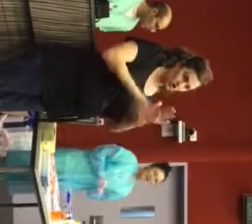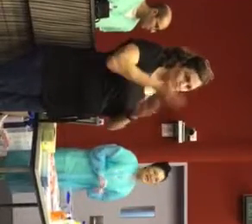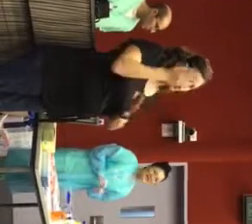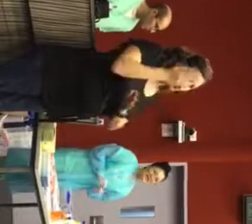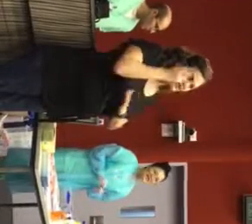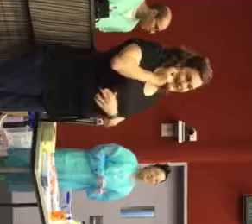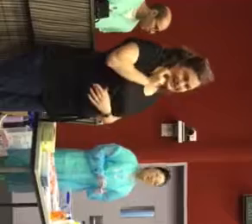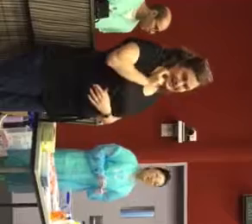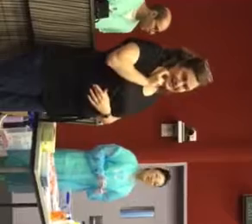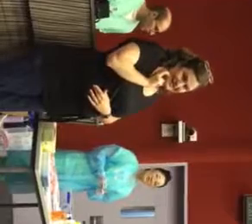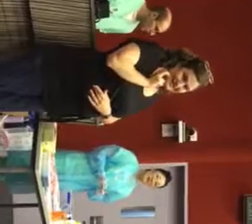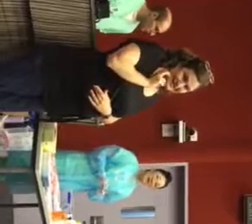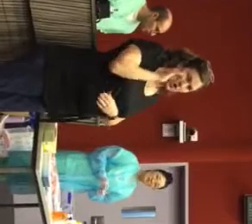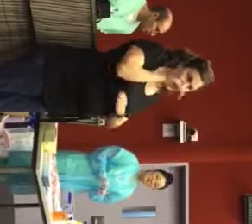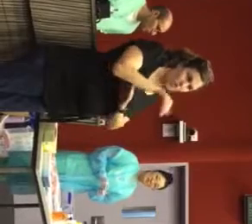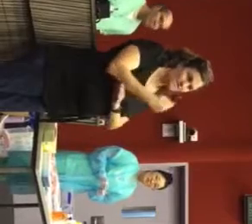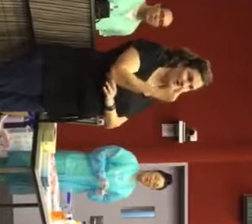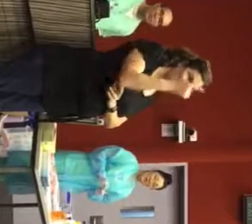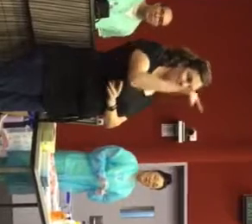costs like over